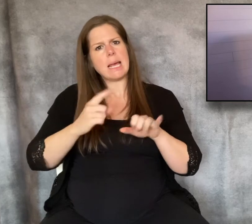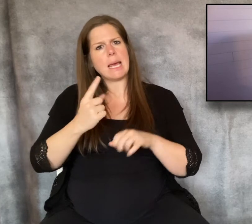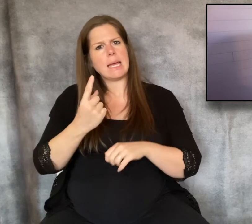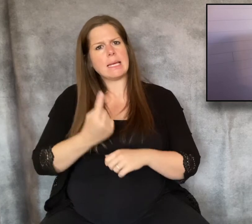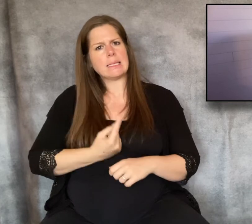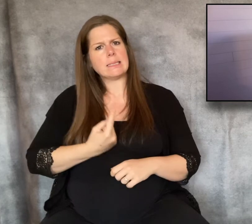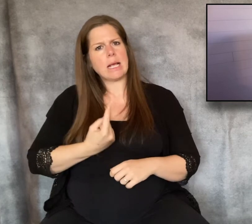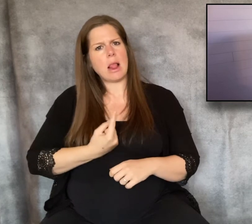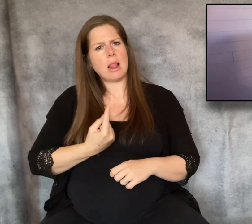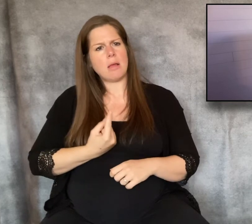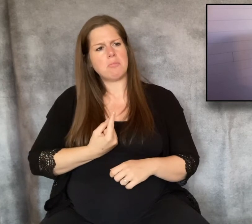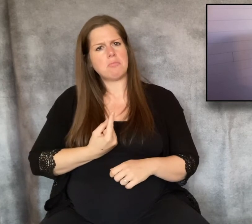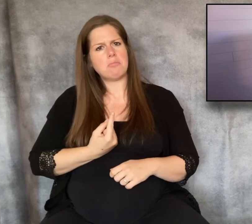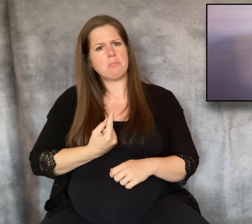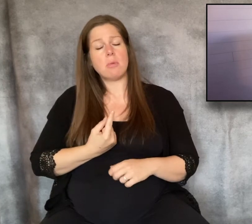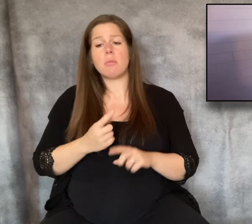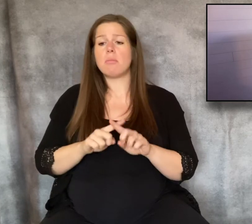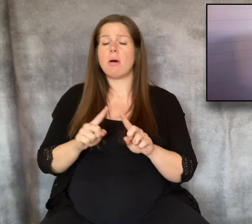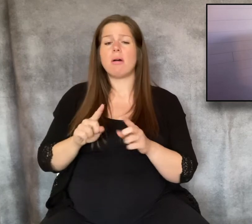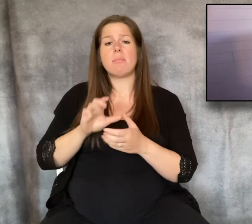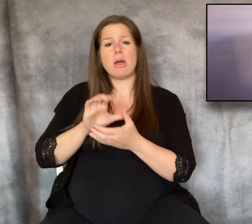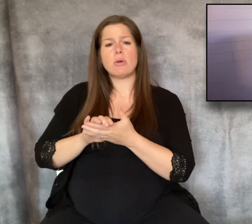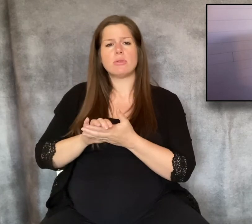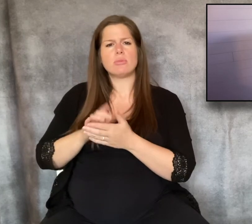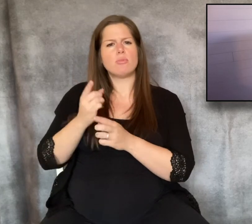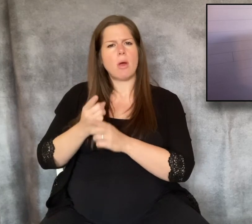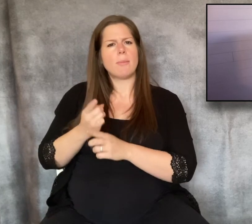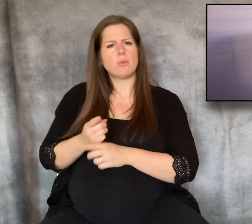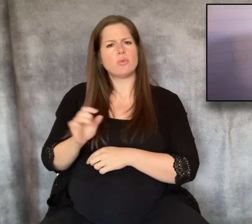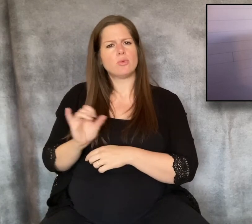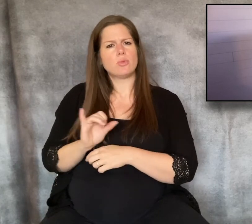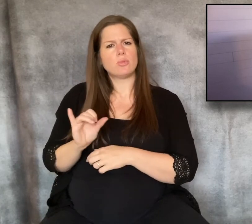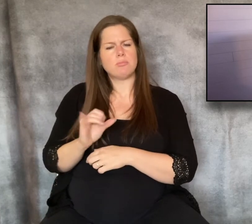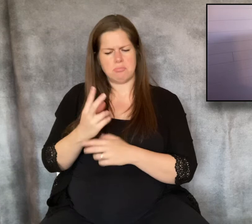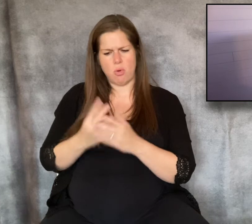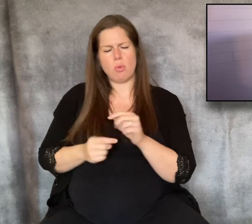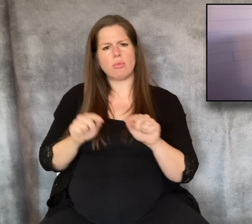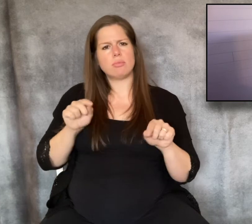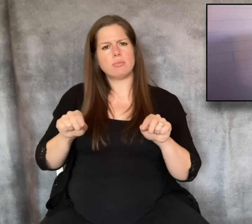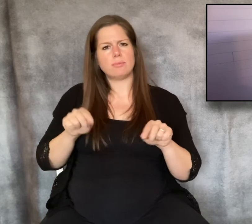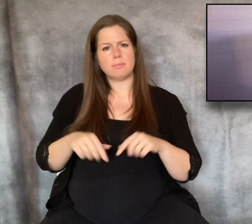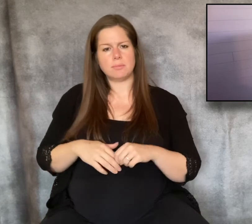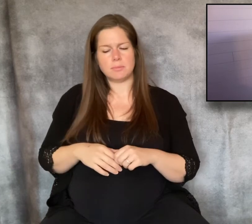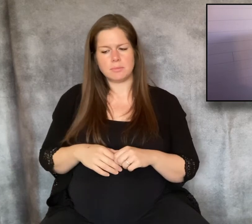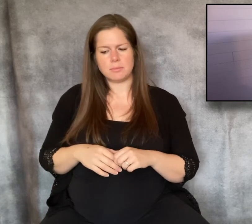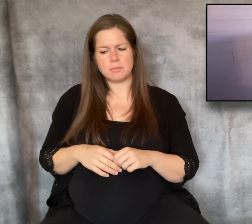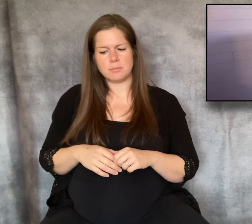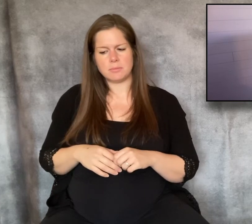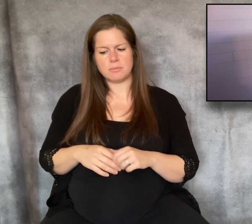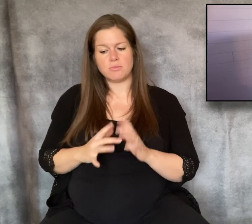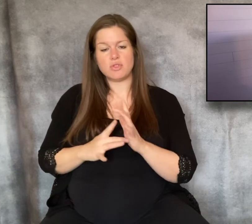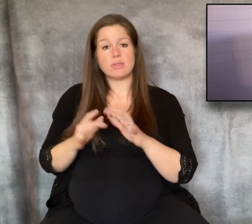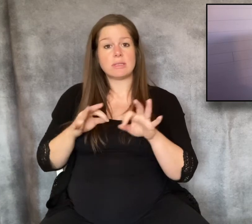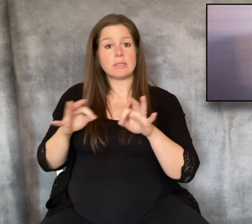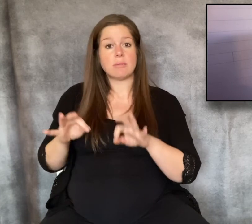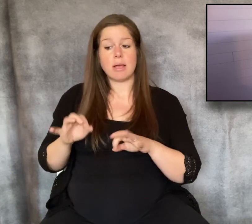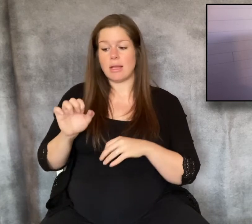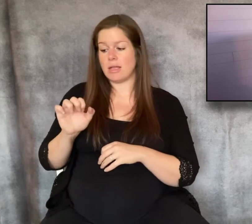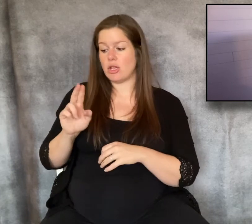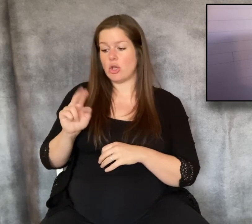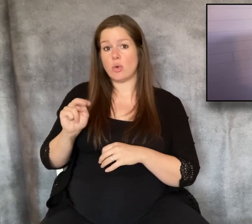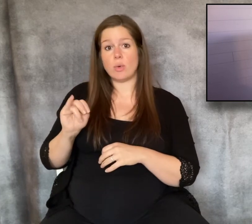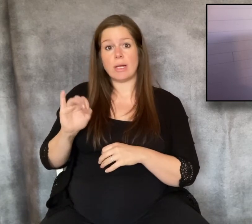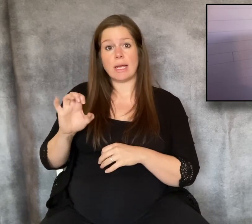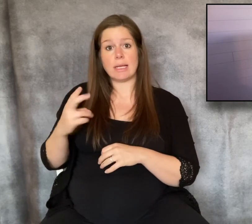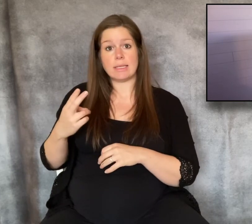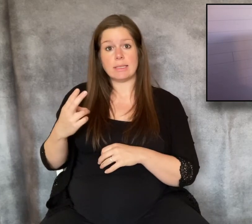proper. Verse 12, for there are eunuchs who have who have been so from birth, and there are eunuchs who have been made